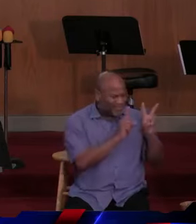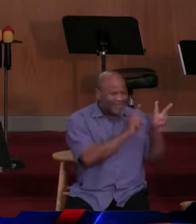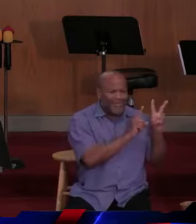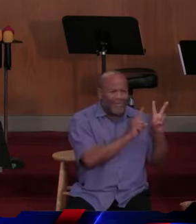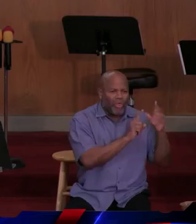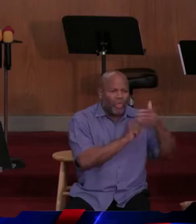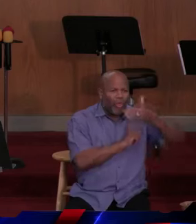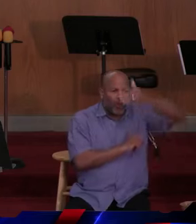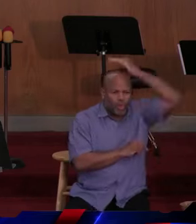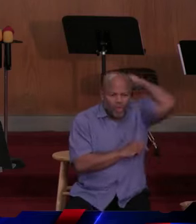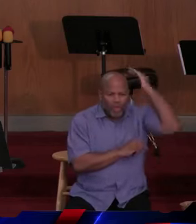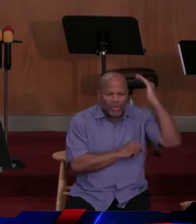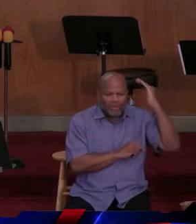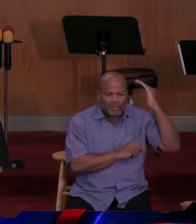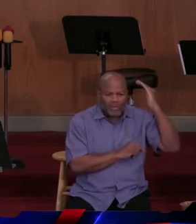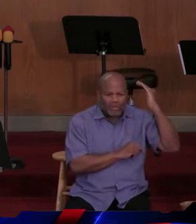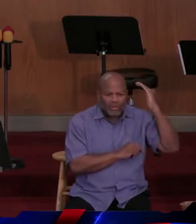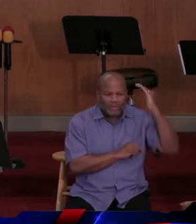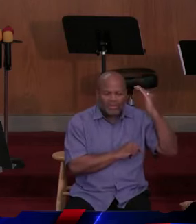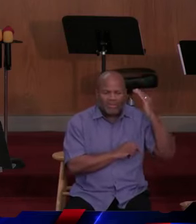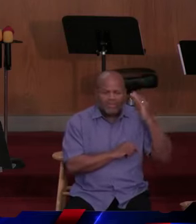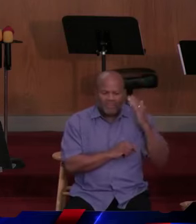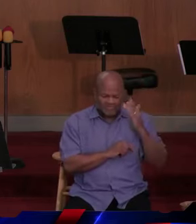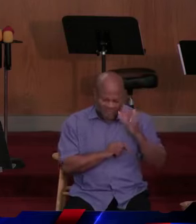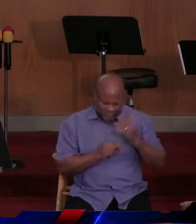They failed to grasp this teaching.